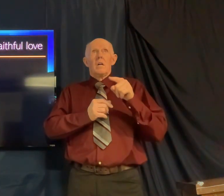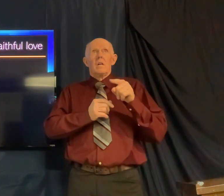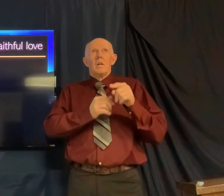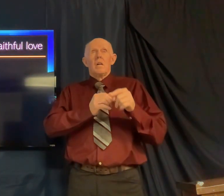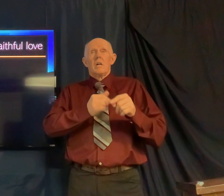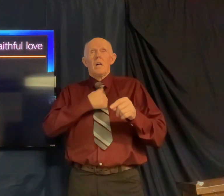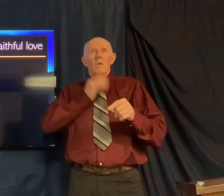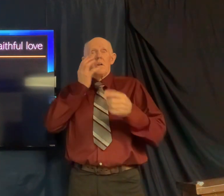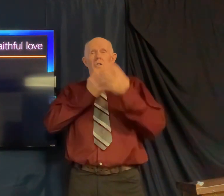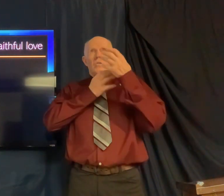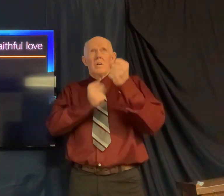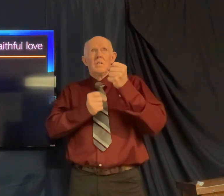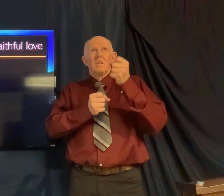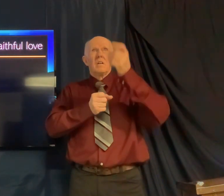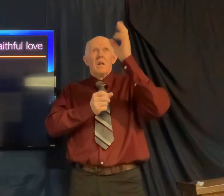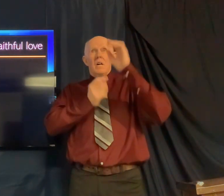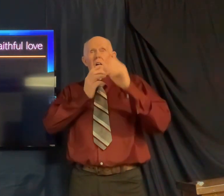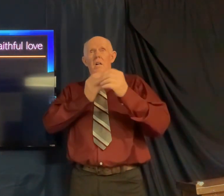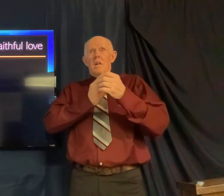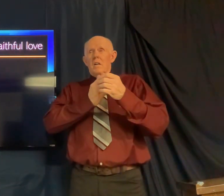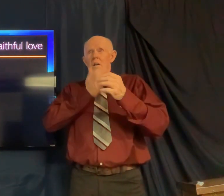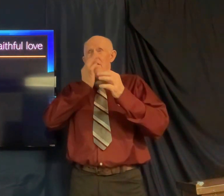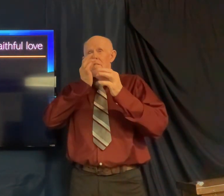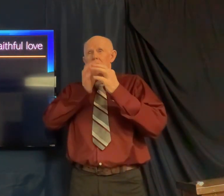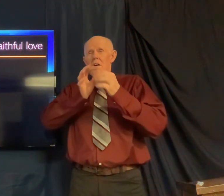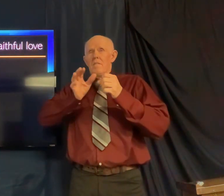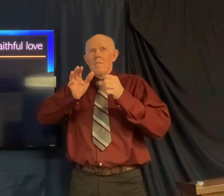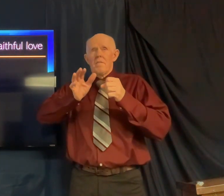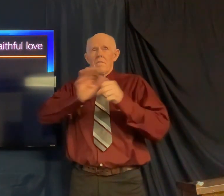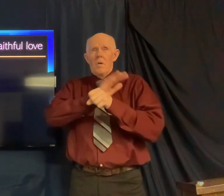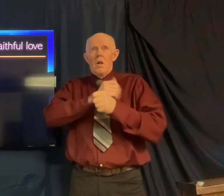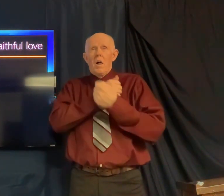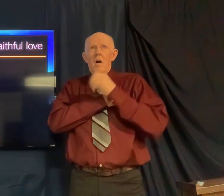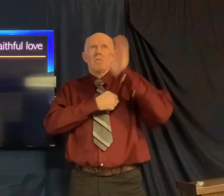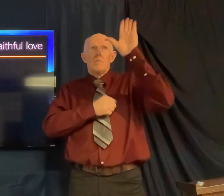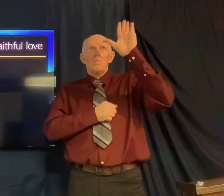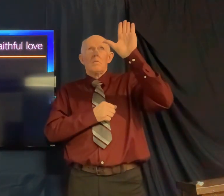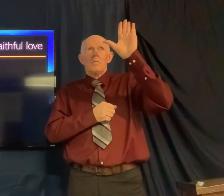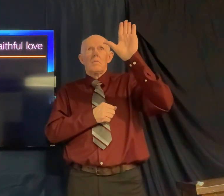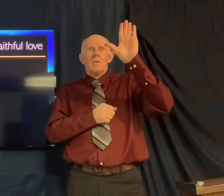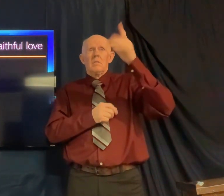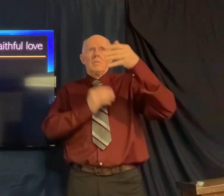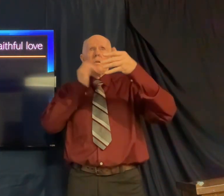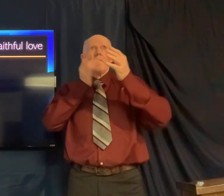I will trust God's faithful love